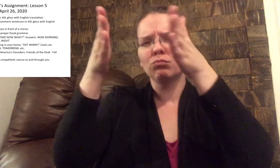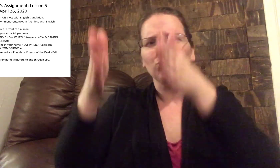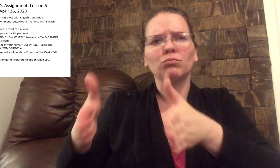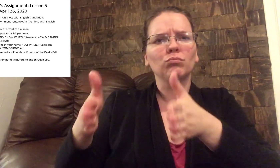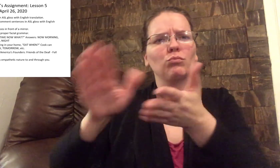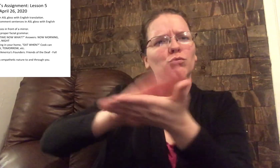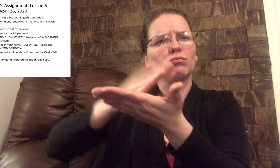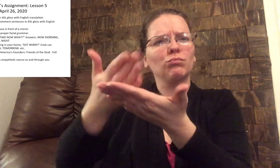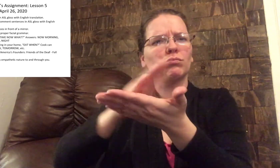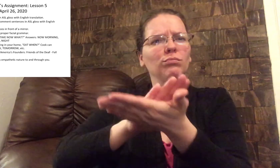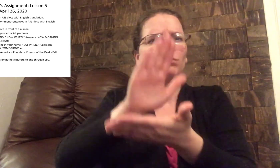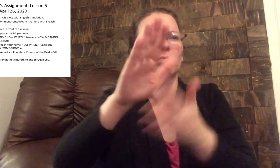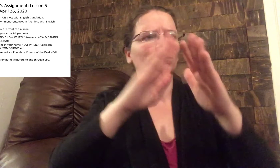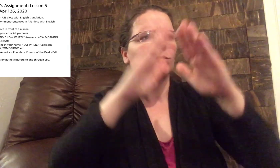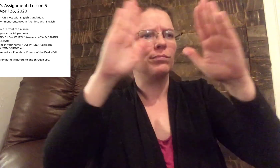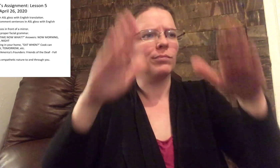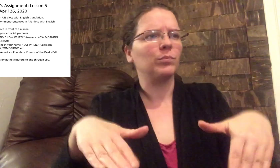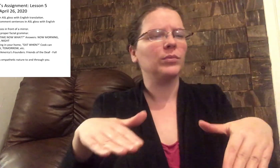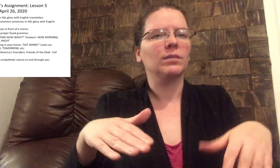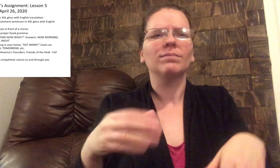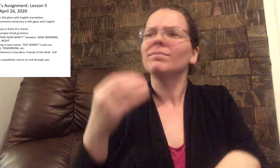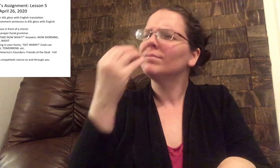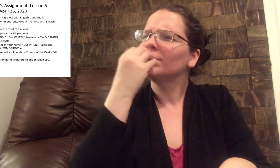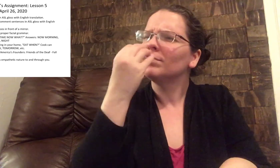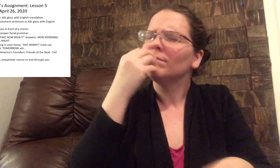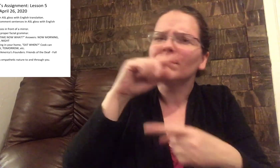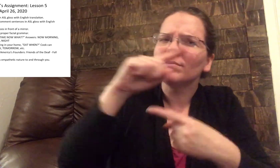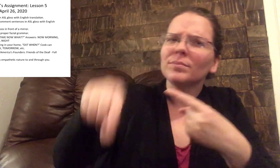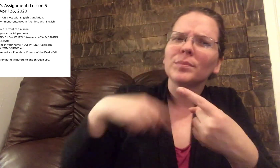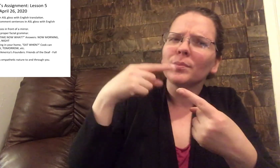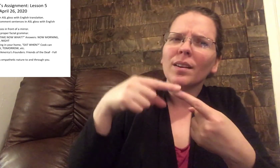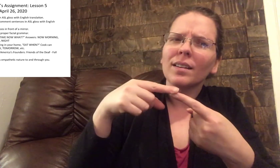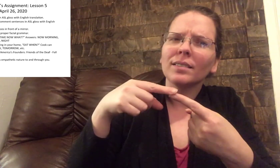Whoever's cooking in your house, you can ask that person, eat when?